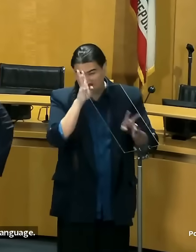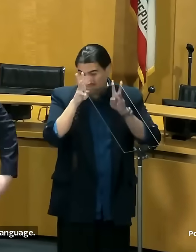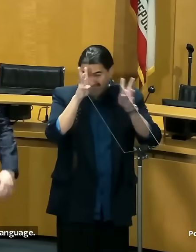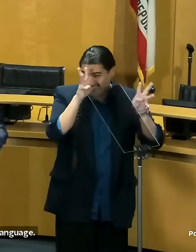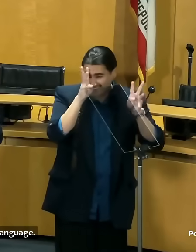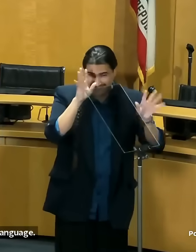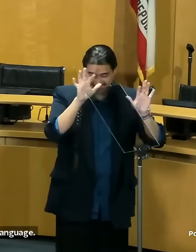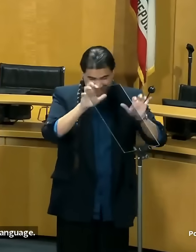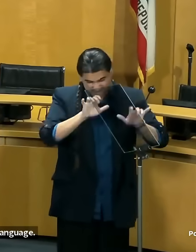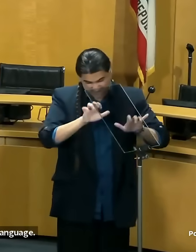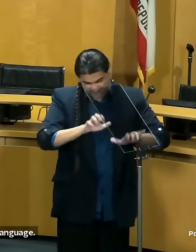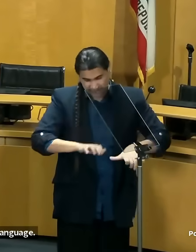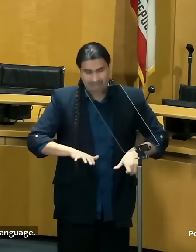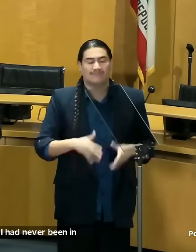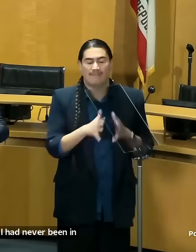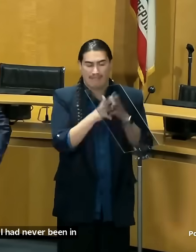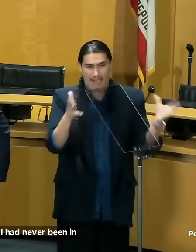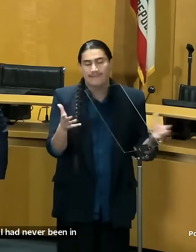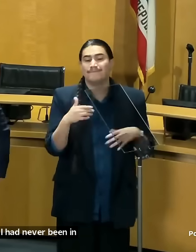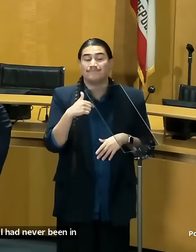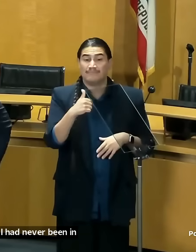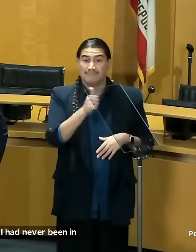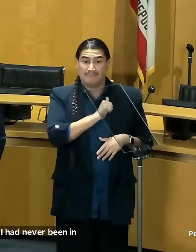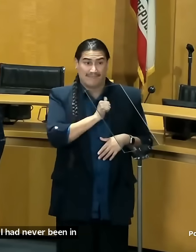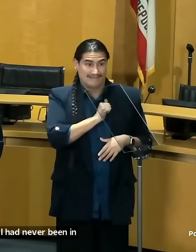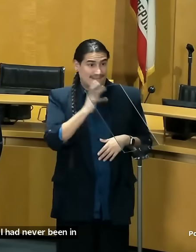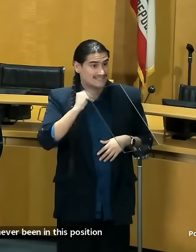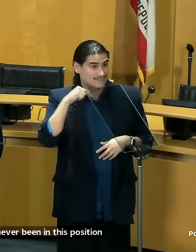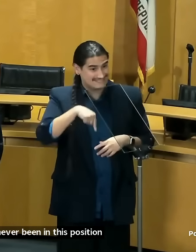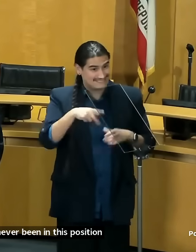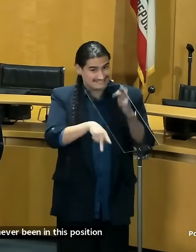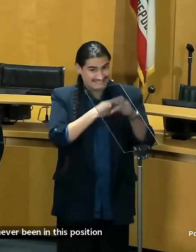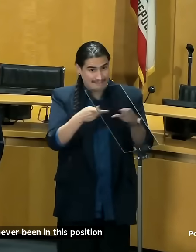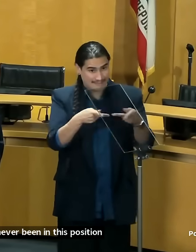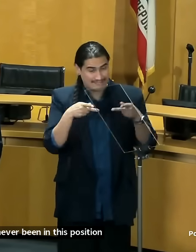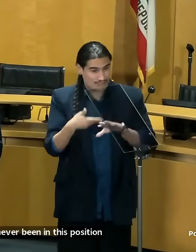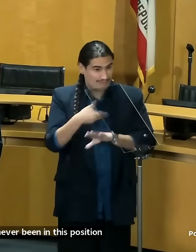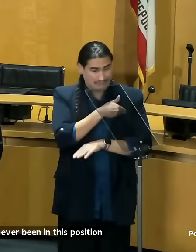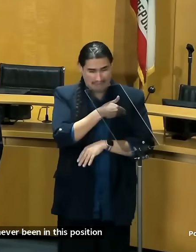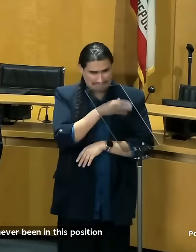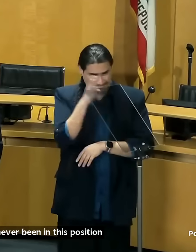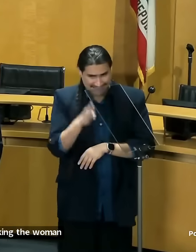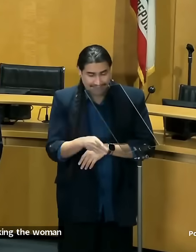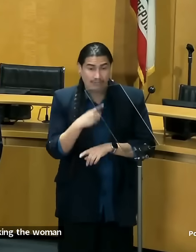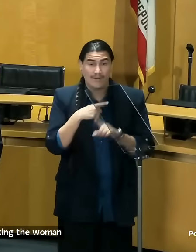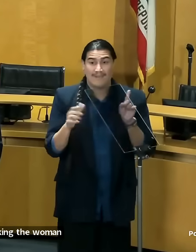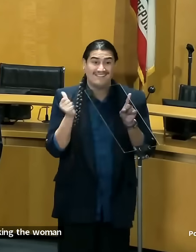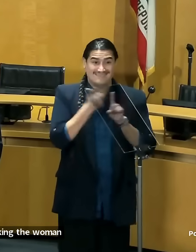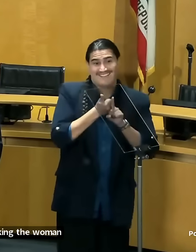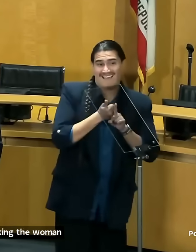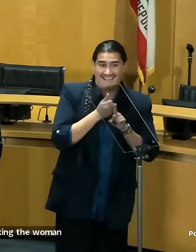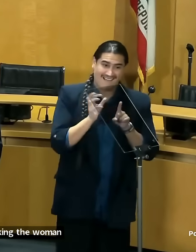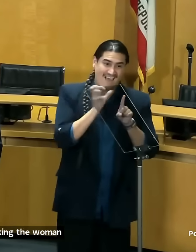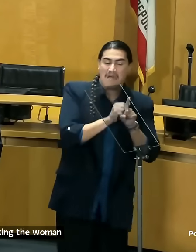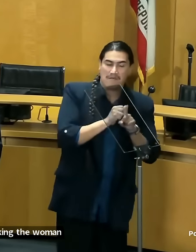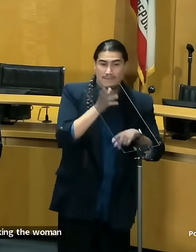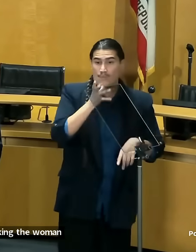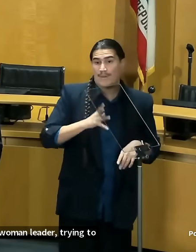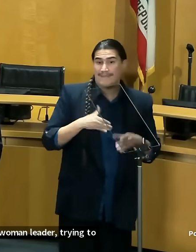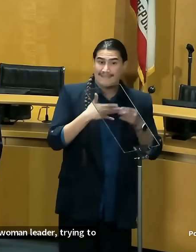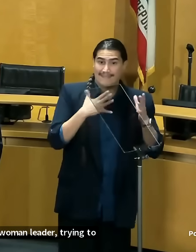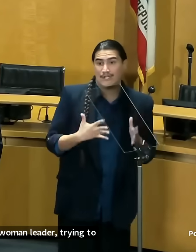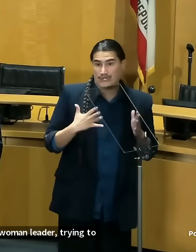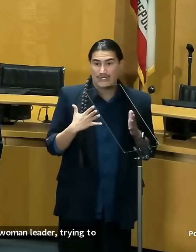I had never been in this position before, but attacking the woman leader, trying to discredit